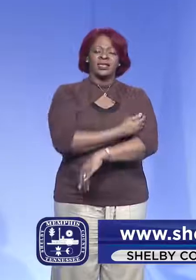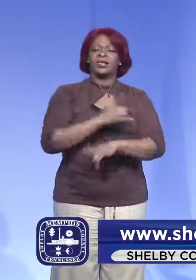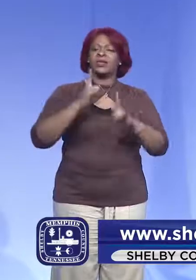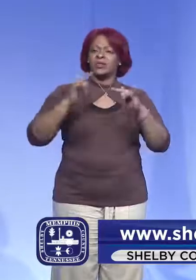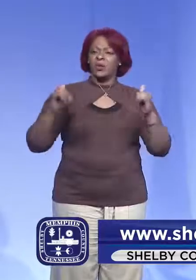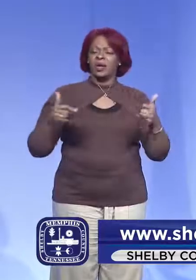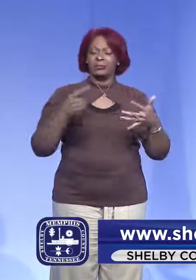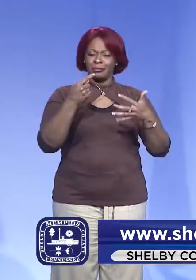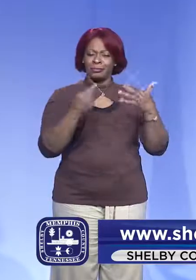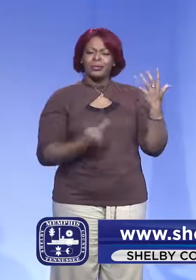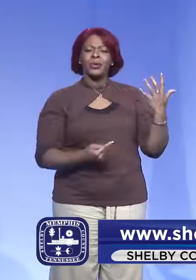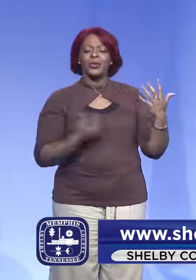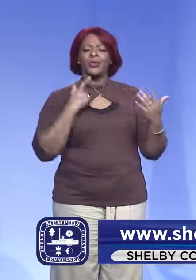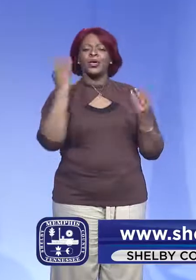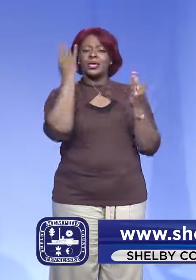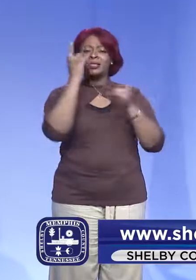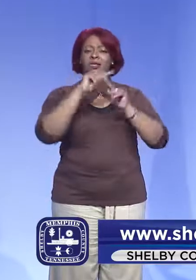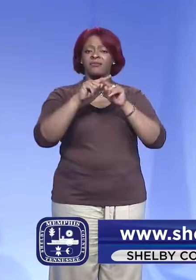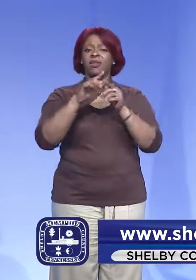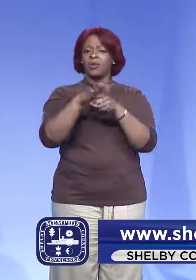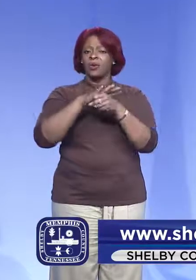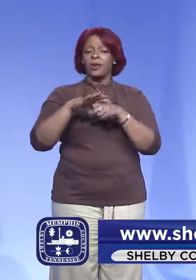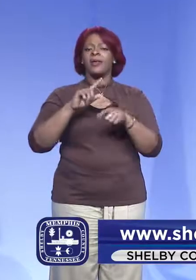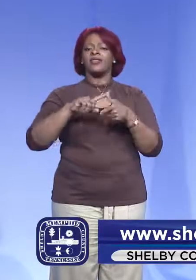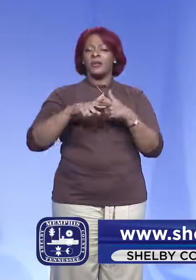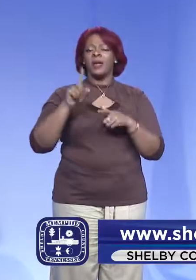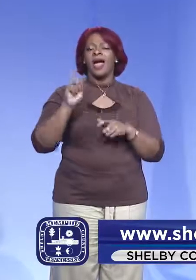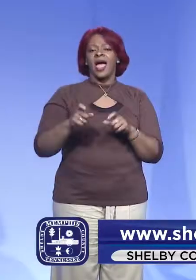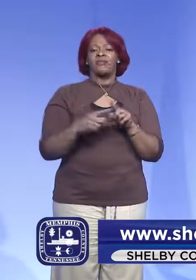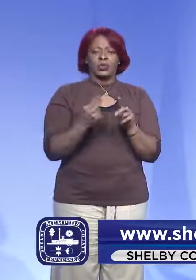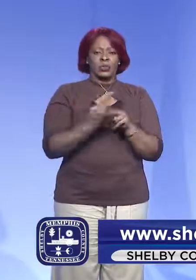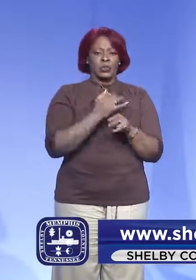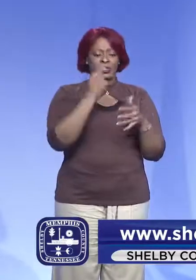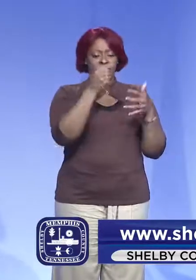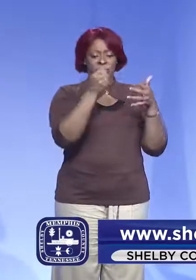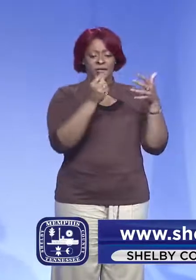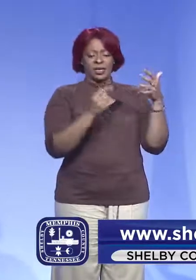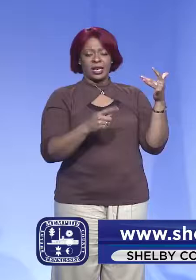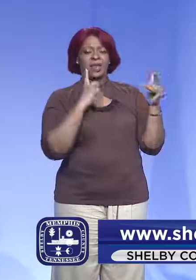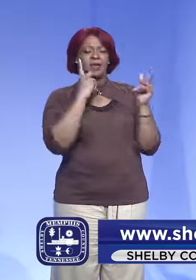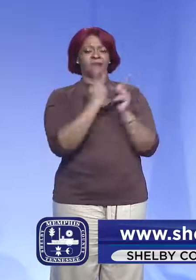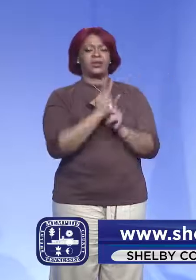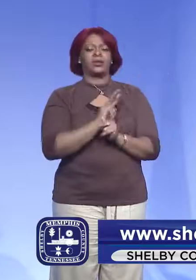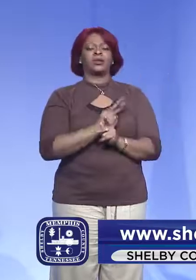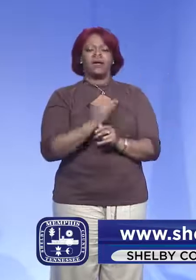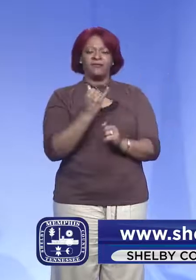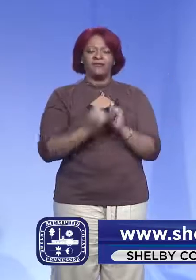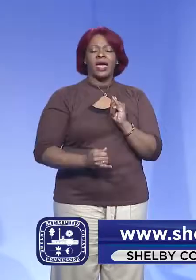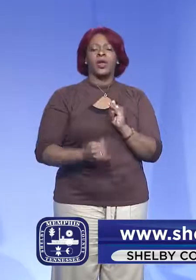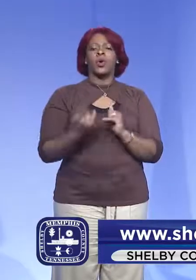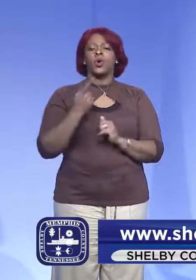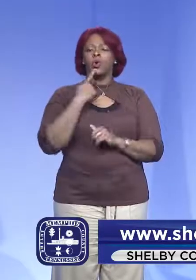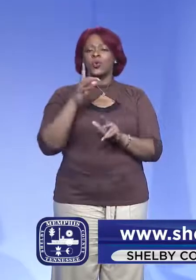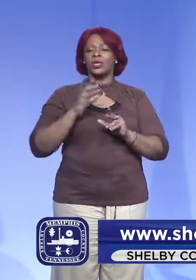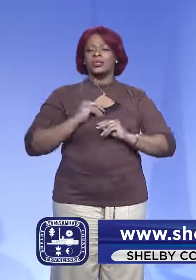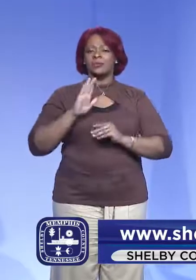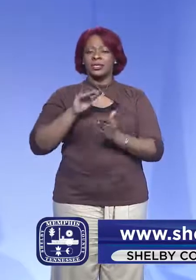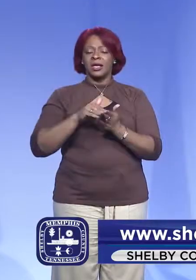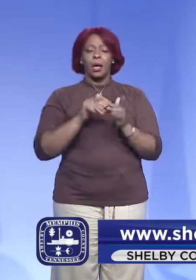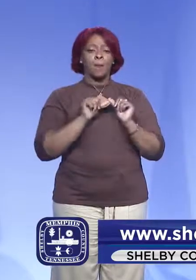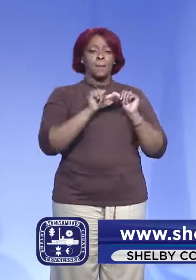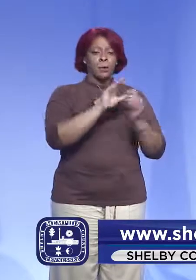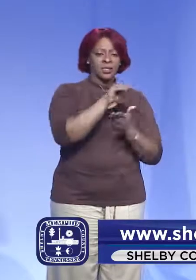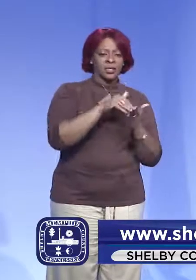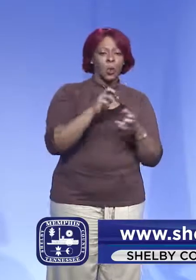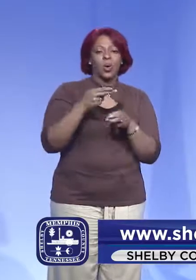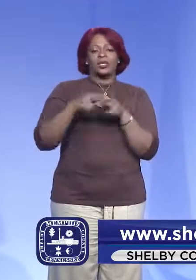we will consider all locations, but then we have to use those filters to make a final decision on one, either a permanent site